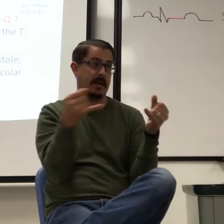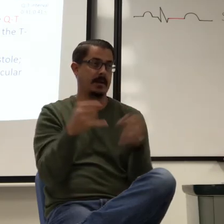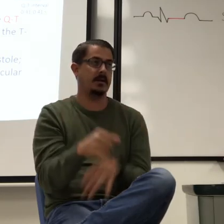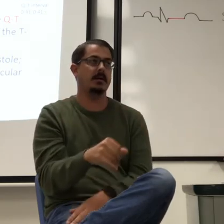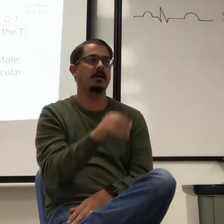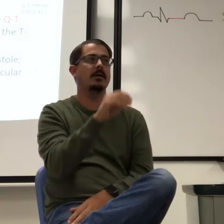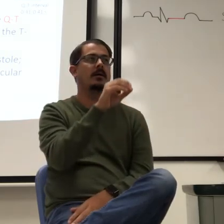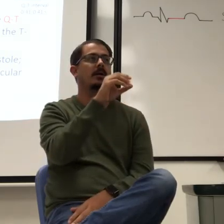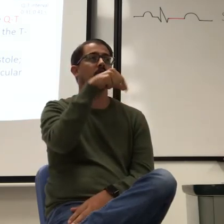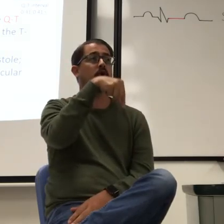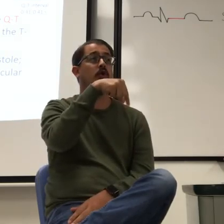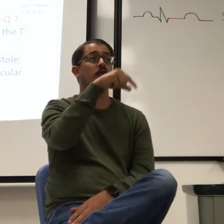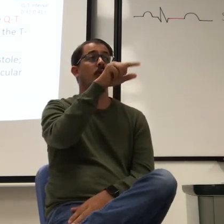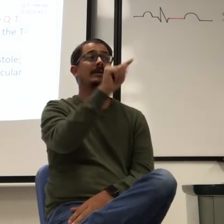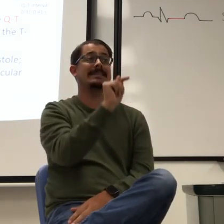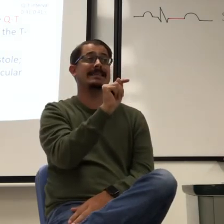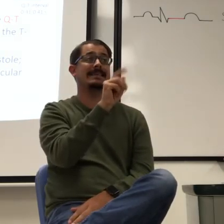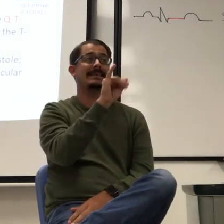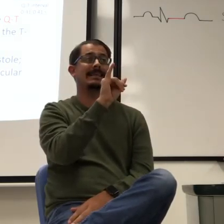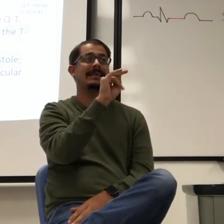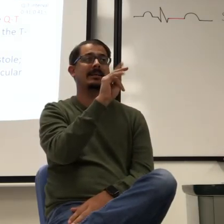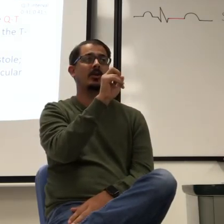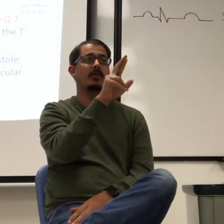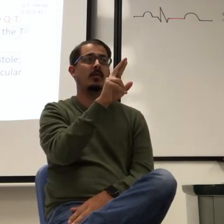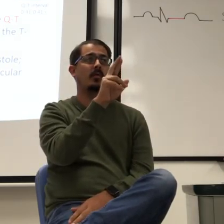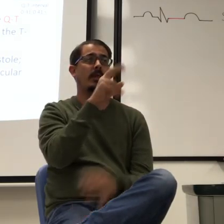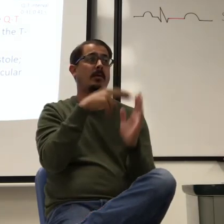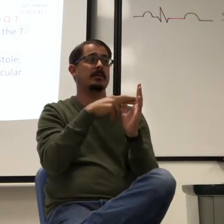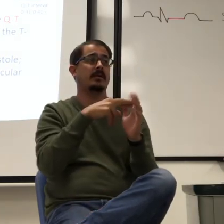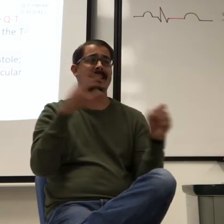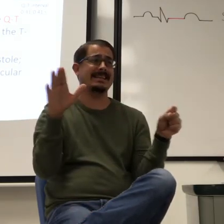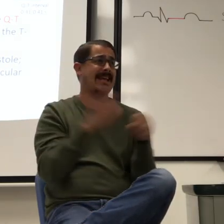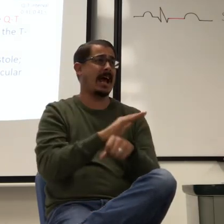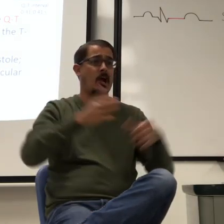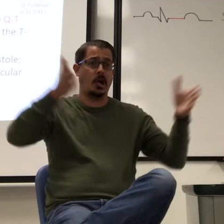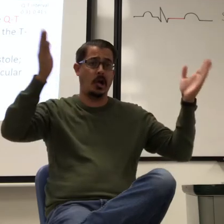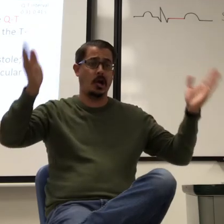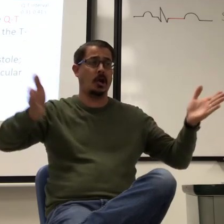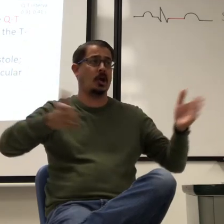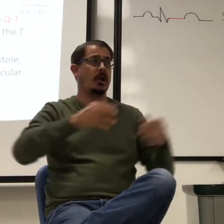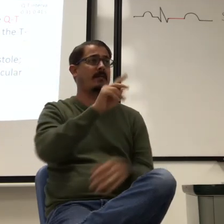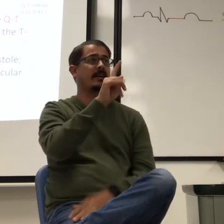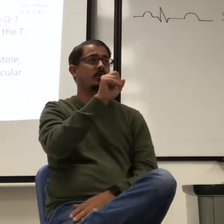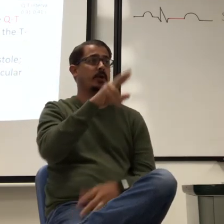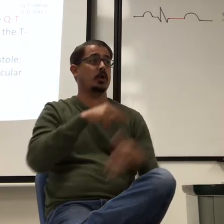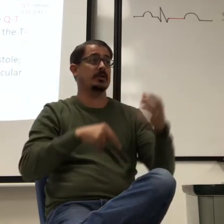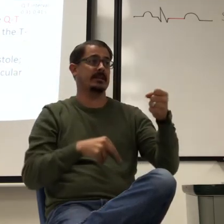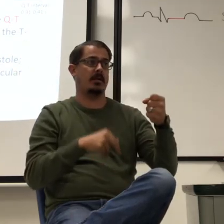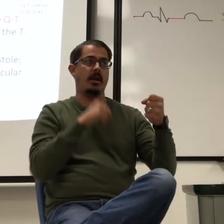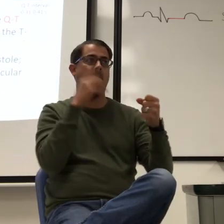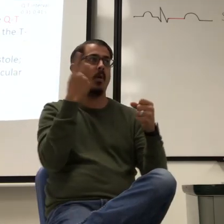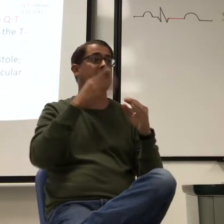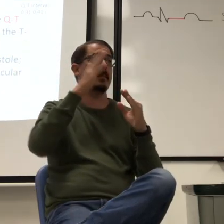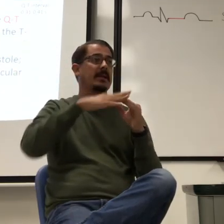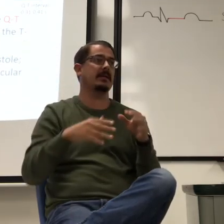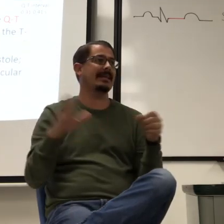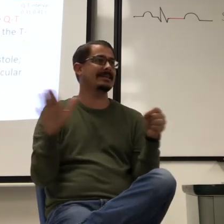The QT interval would represent the entire ventricular systole, not just the peak.